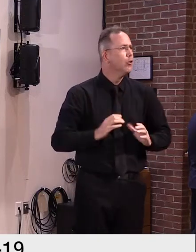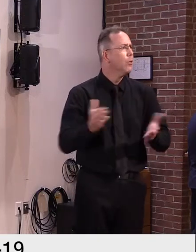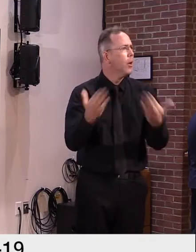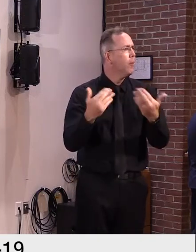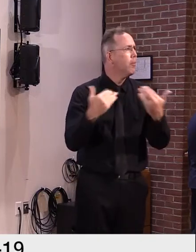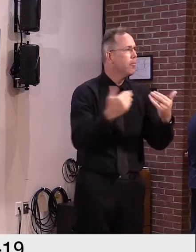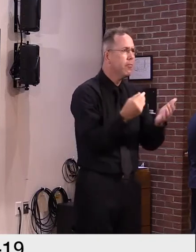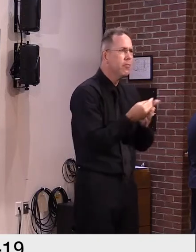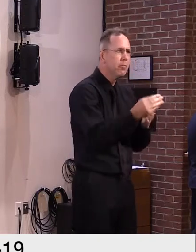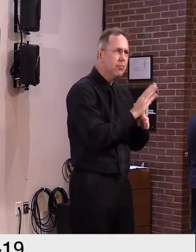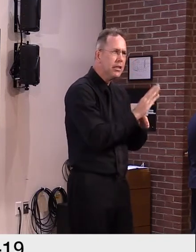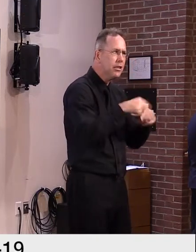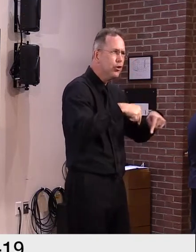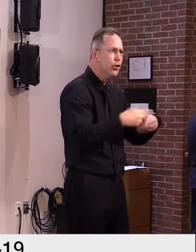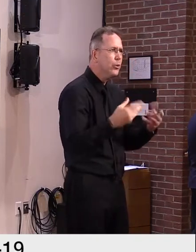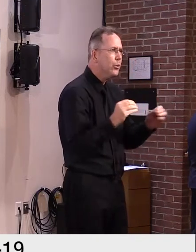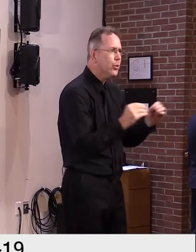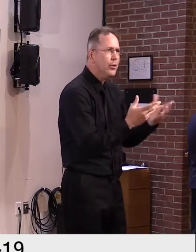they.